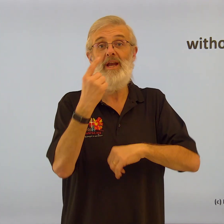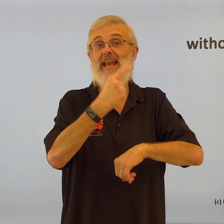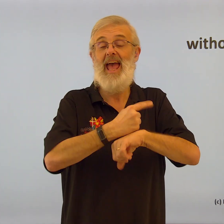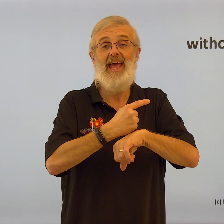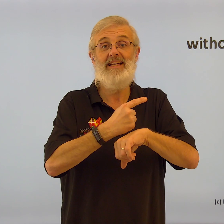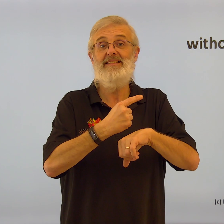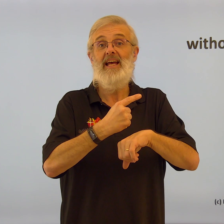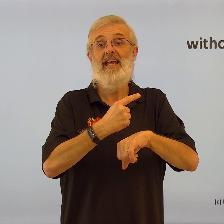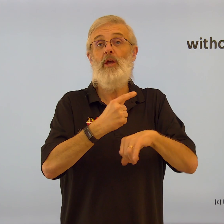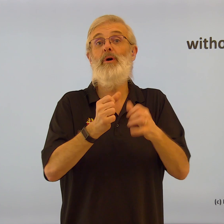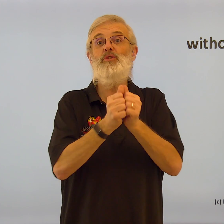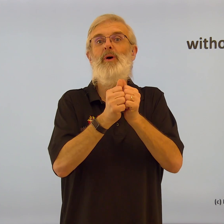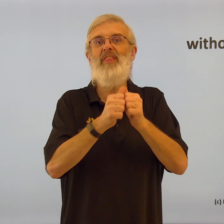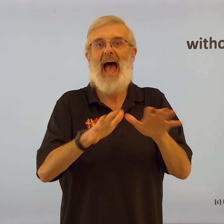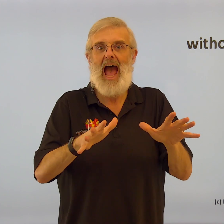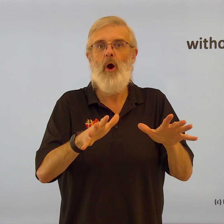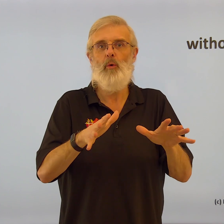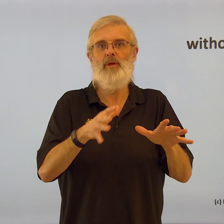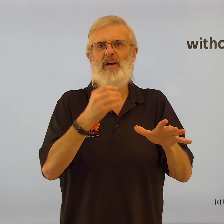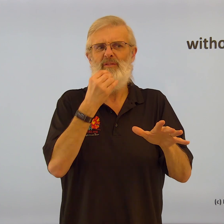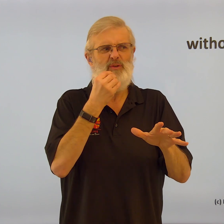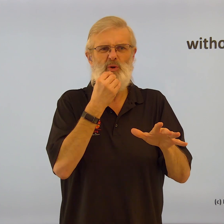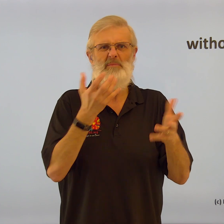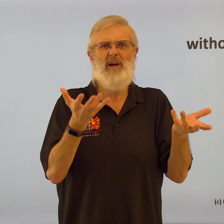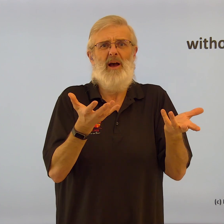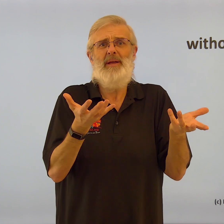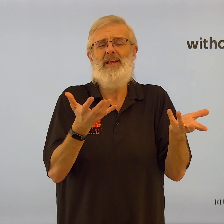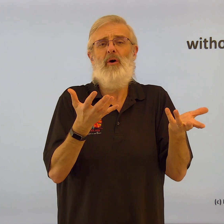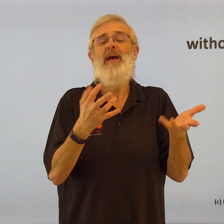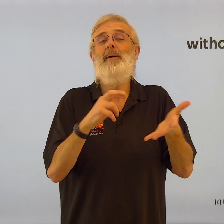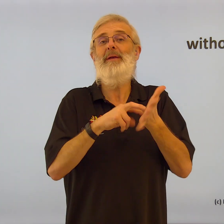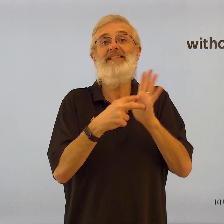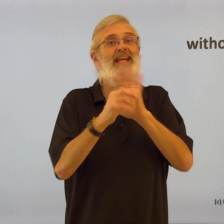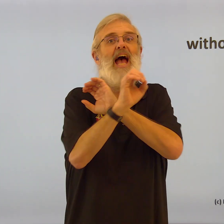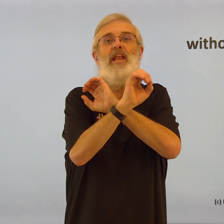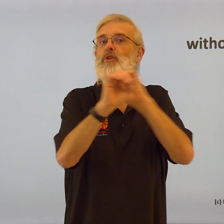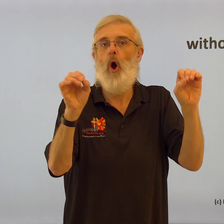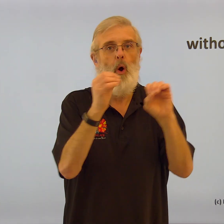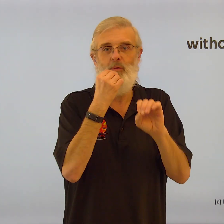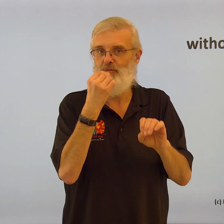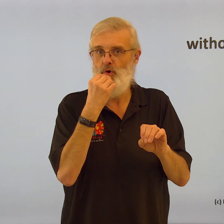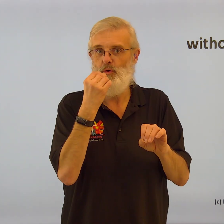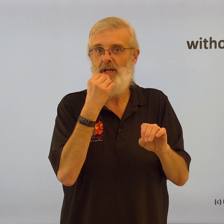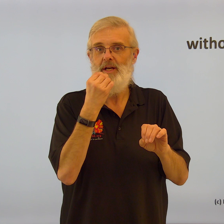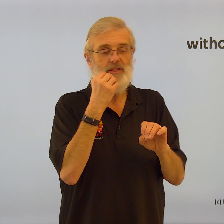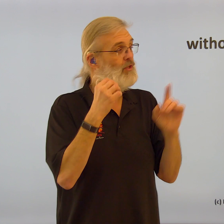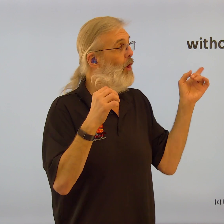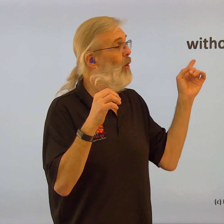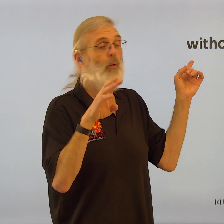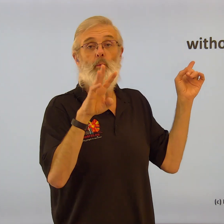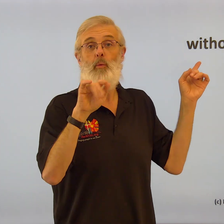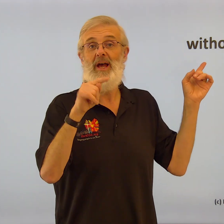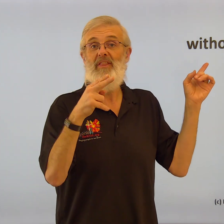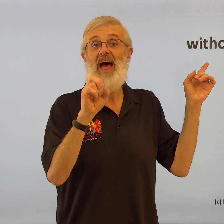days, he was without food. I mean, no, it means he had no food. So, without,